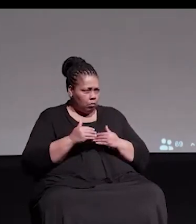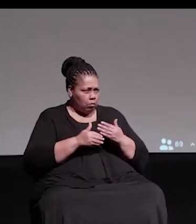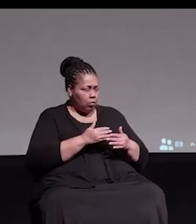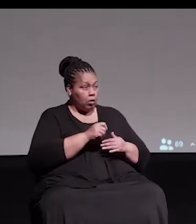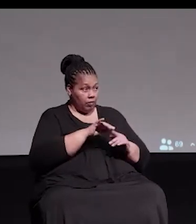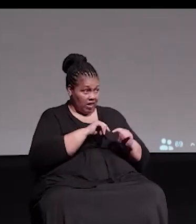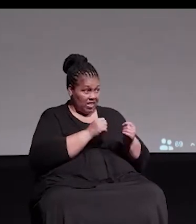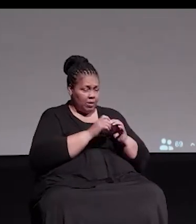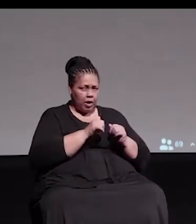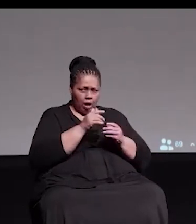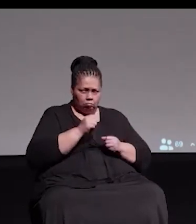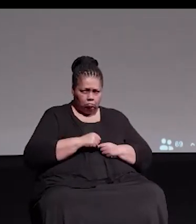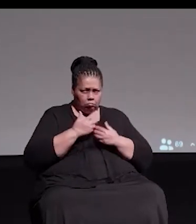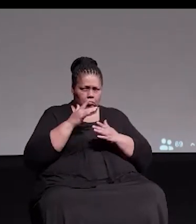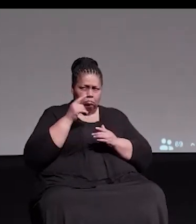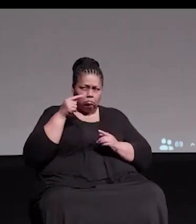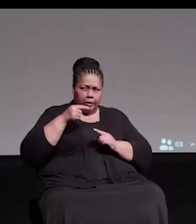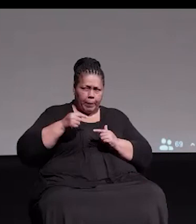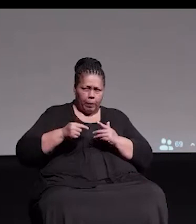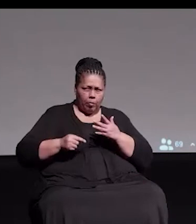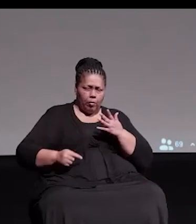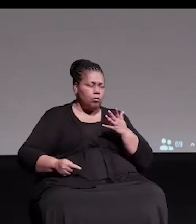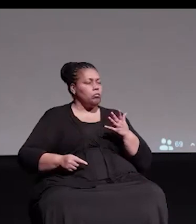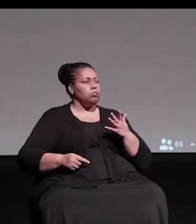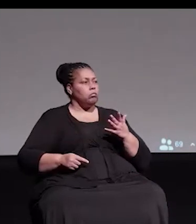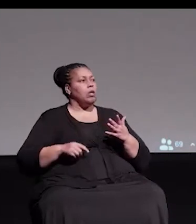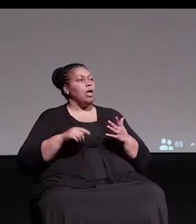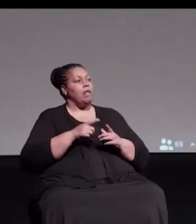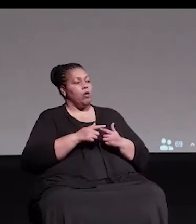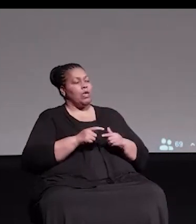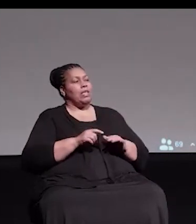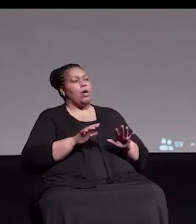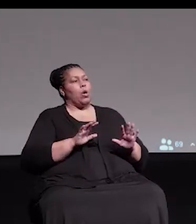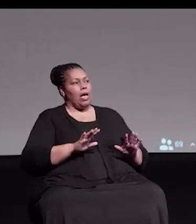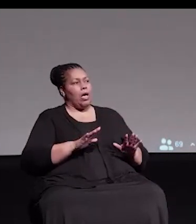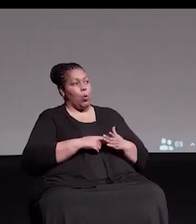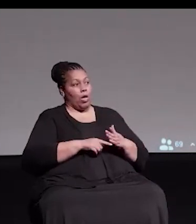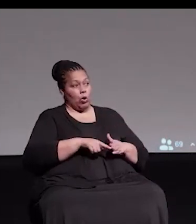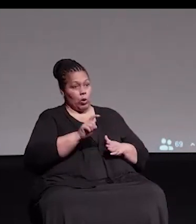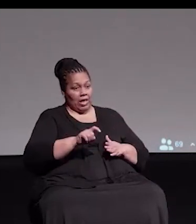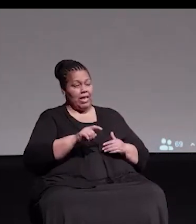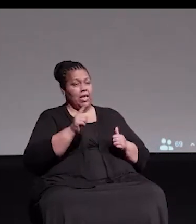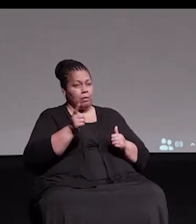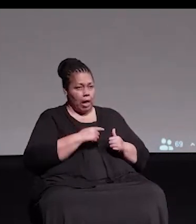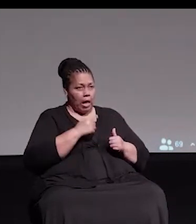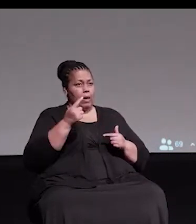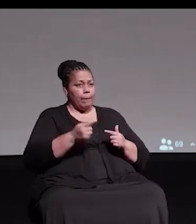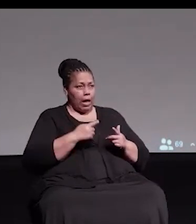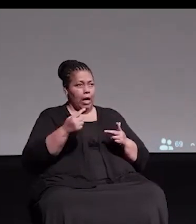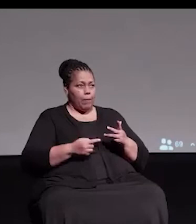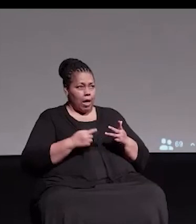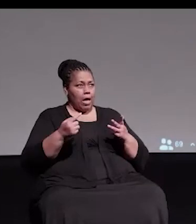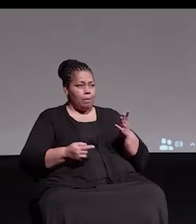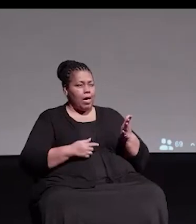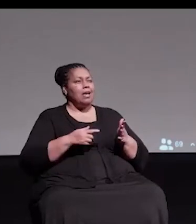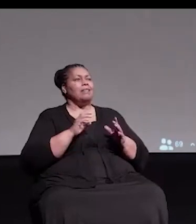that stage be like, okay, what you are going to need for this, like there's definitely like a